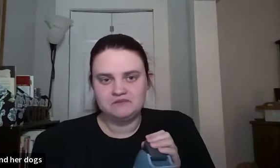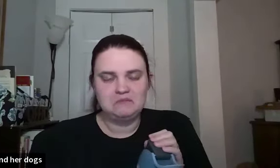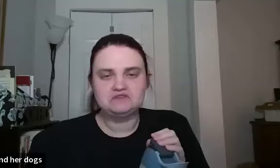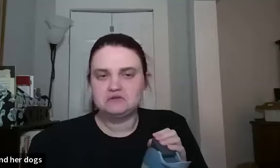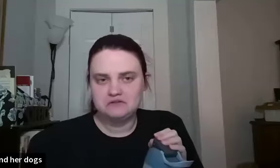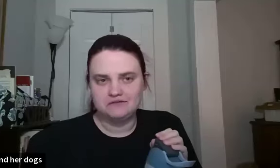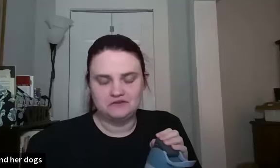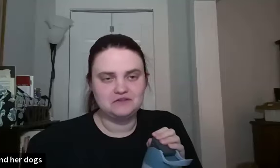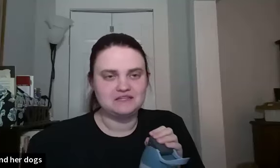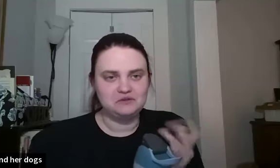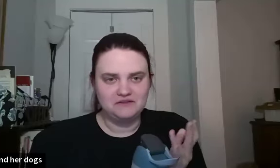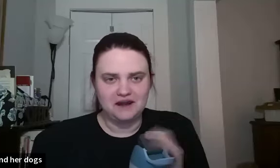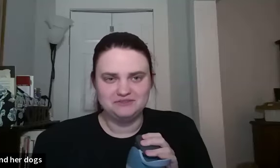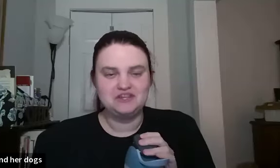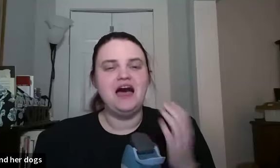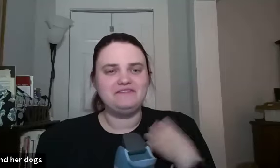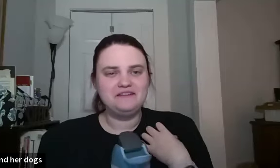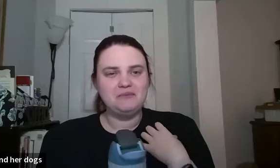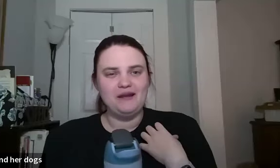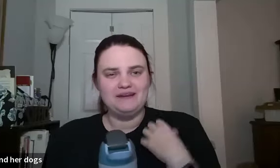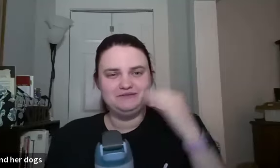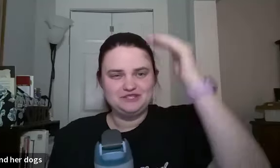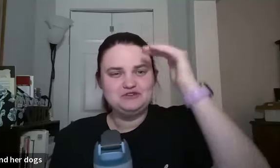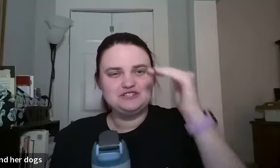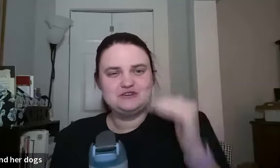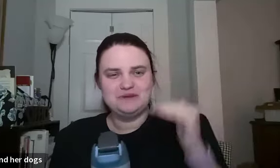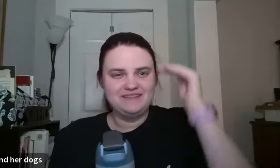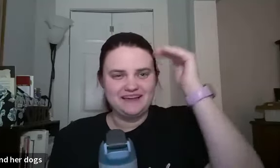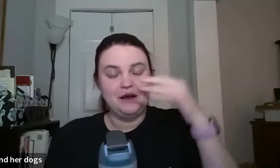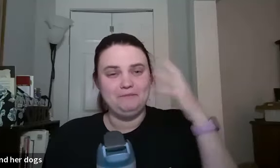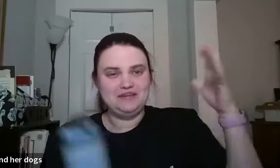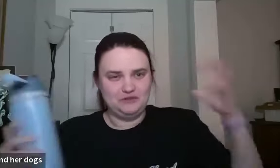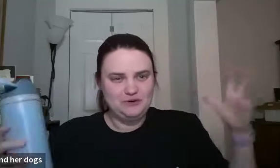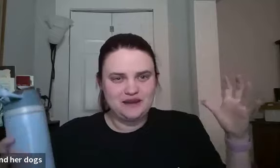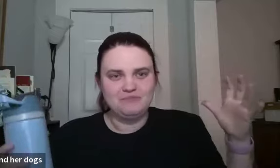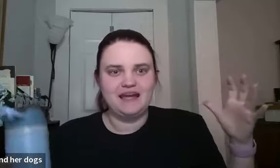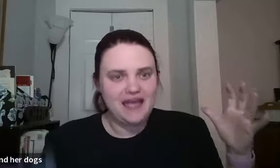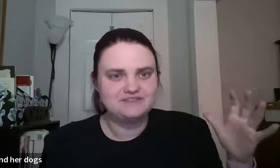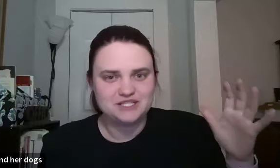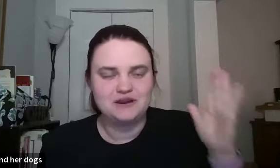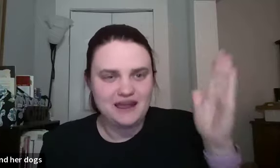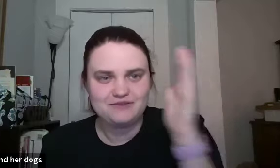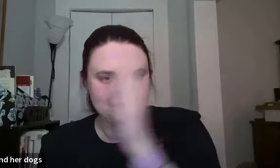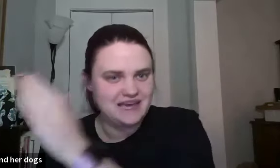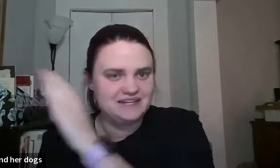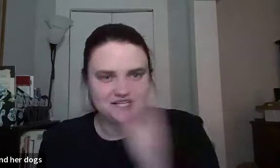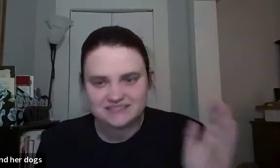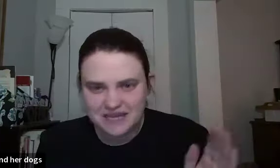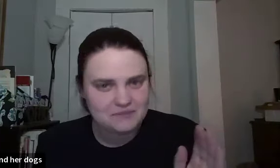I mean, there's only 3 of you, so that's totally fine. I feel like I'm so used to there being like a big group that I'm like, I have to make sure everyone's had a chance to type. And I'm